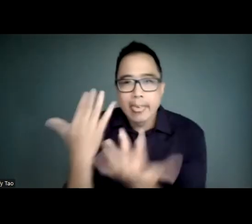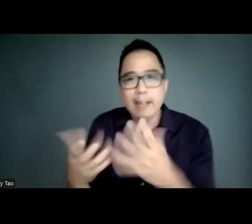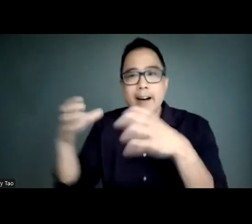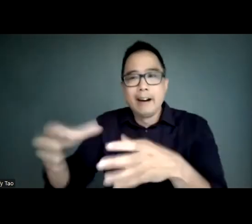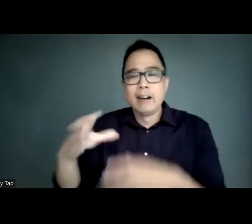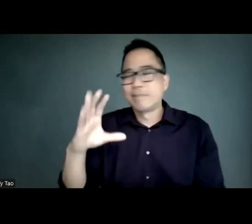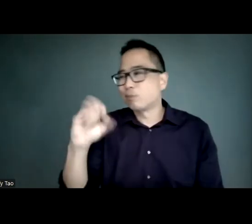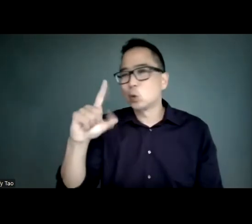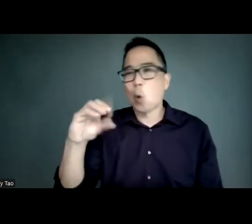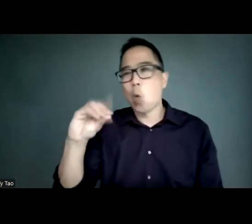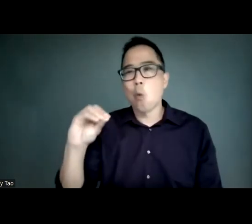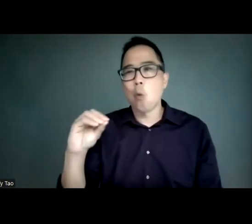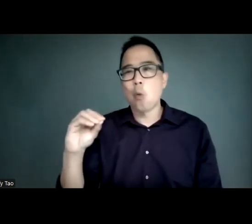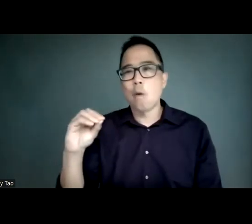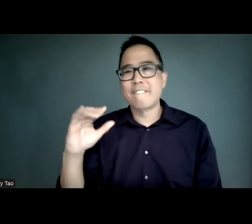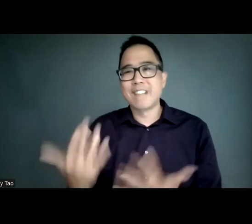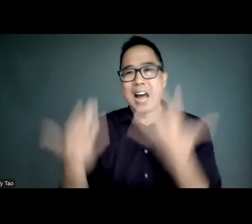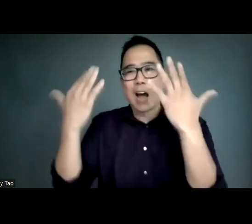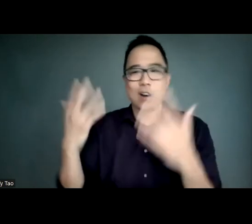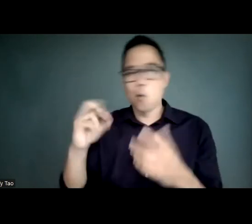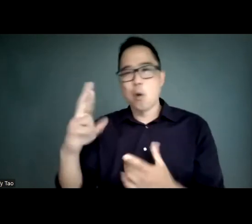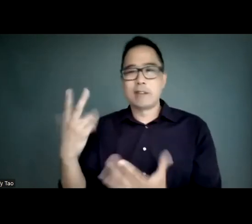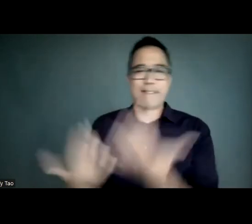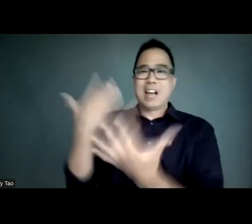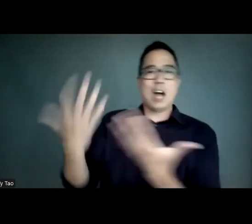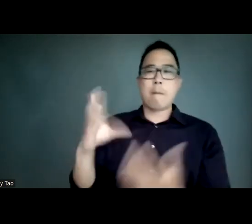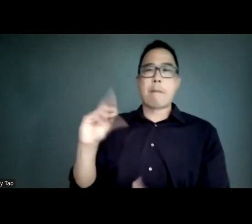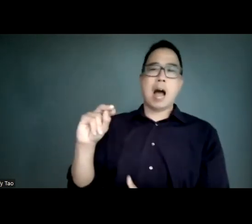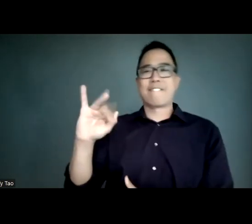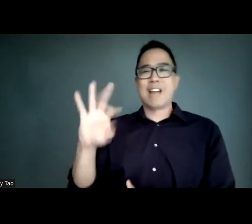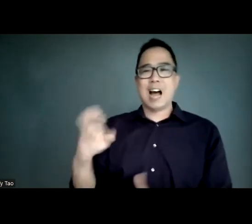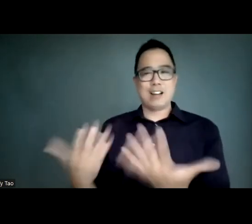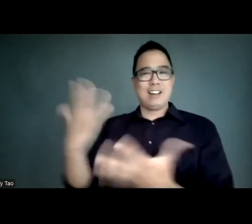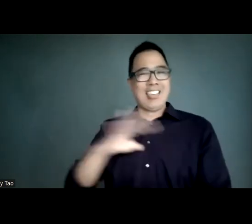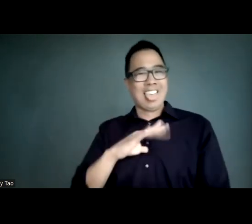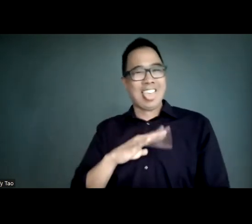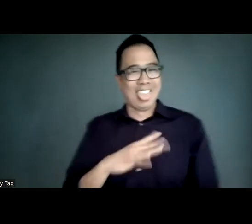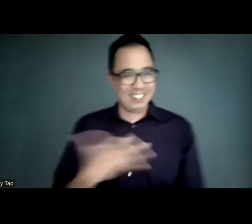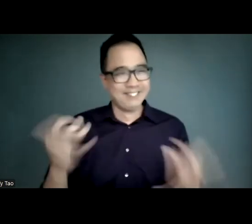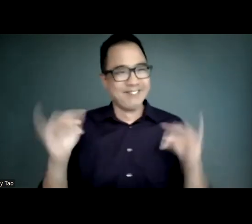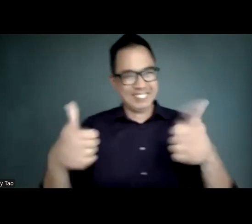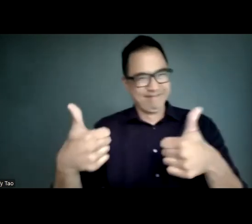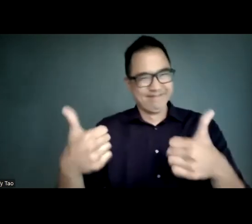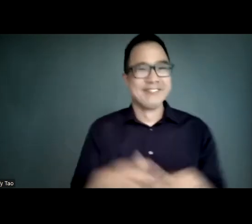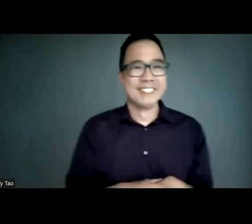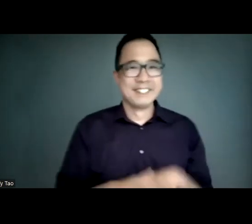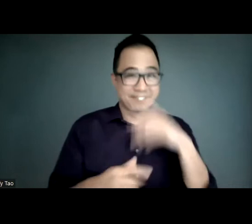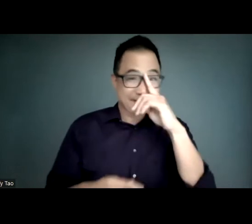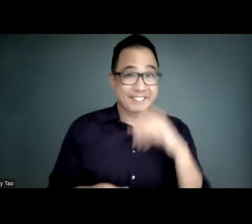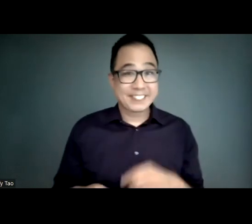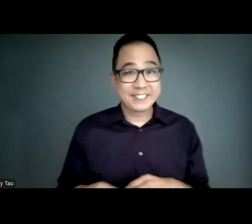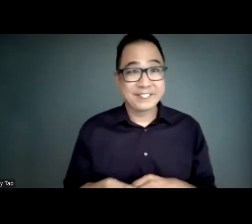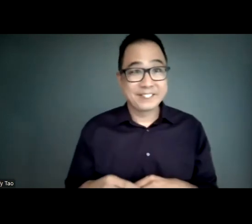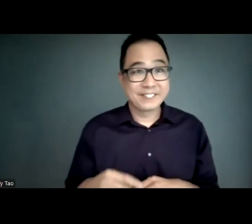feel safe outdoors. You may have fire pits or